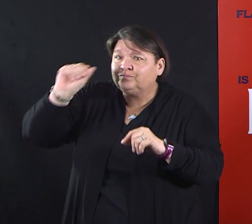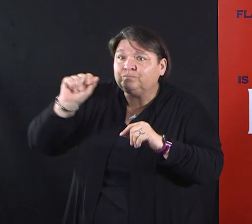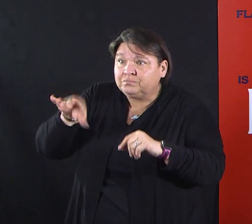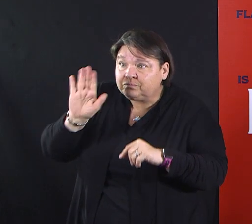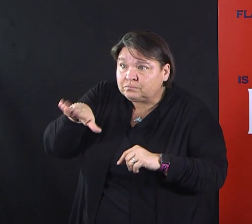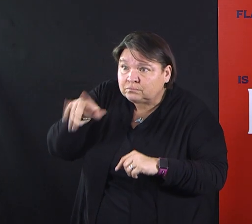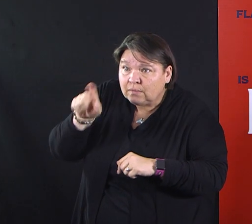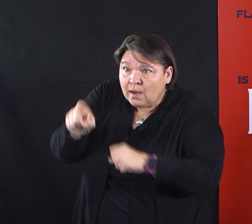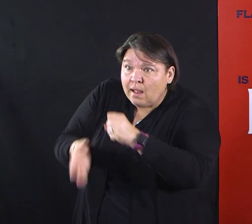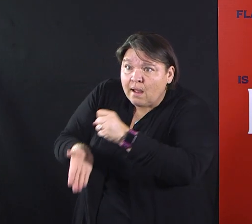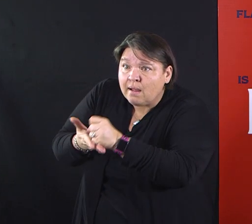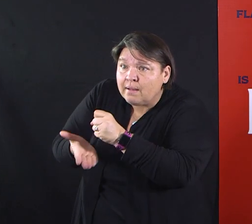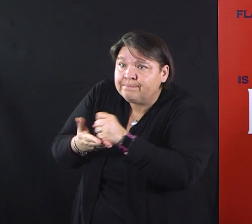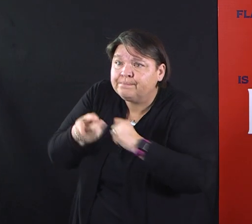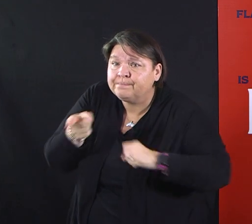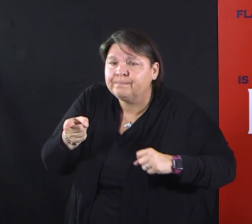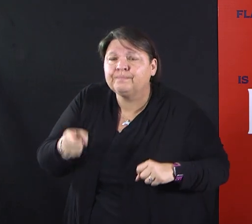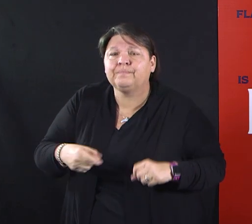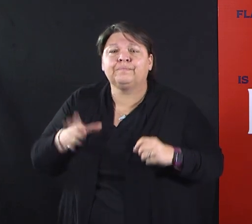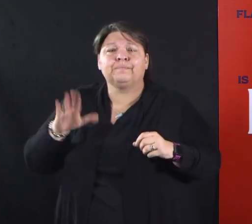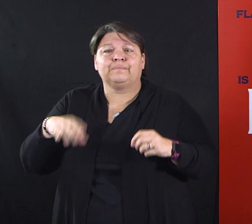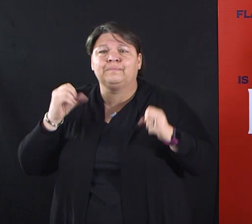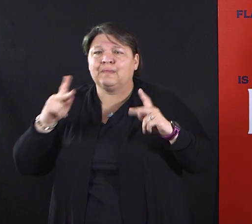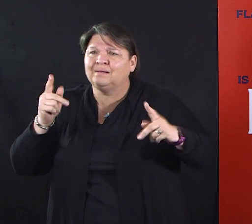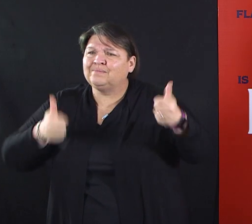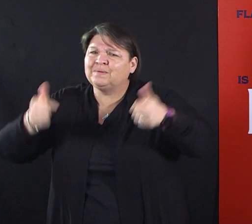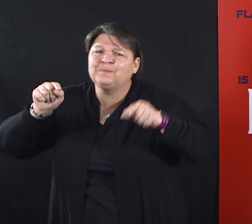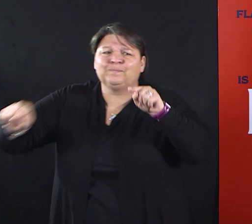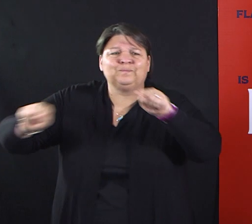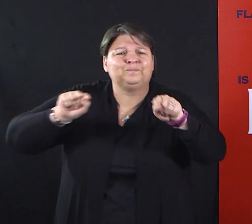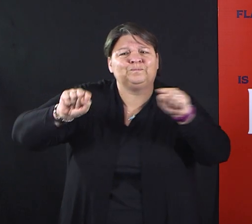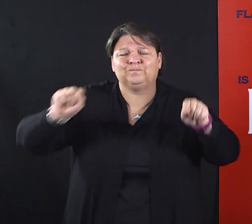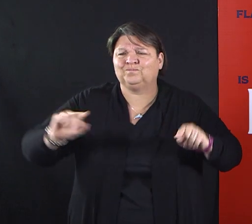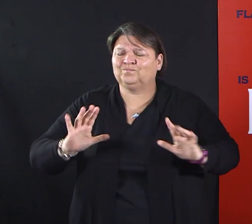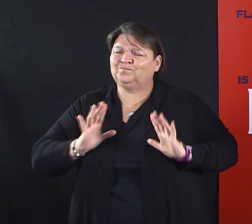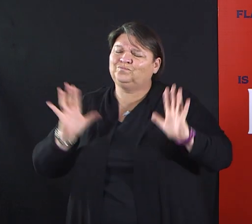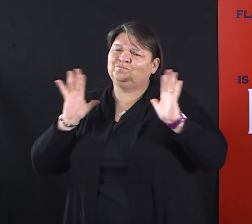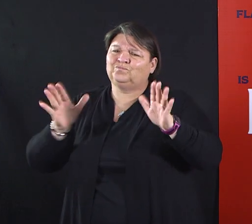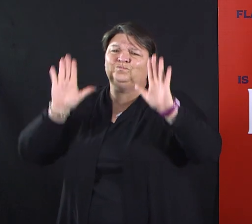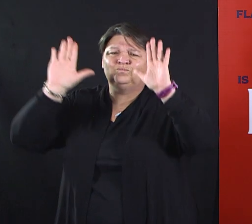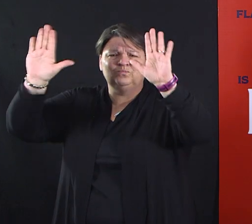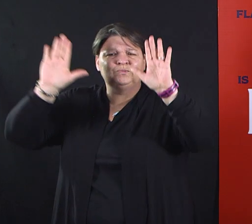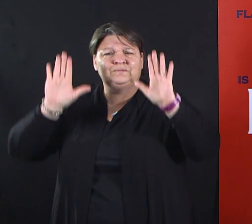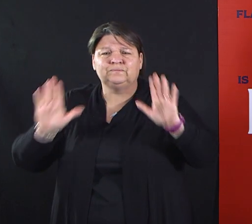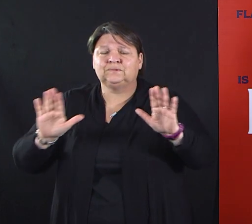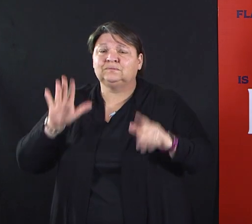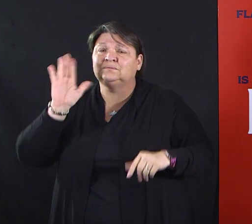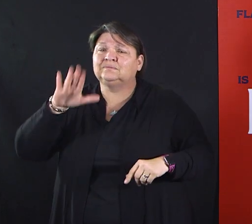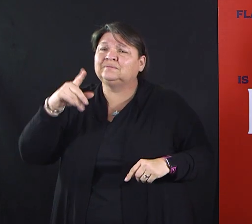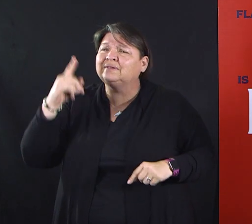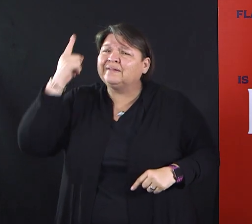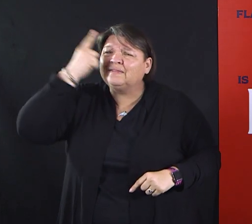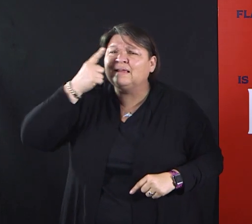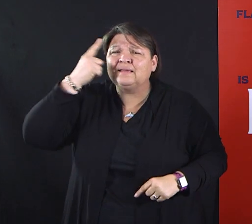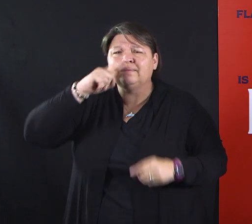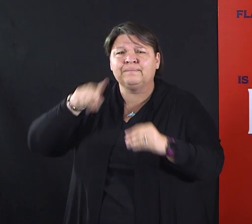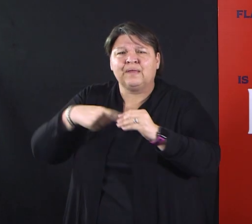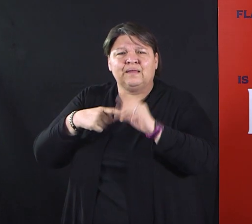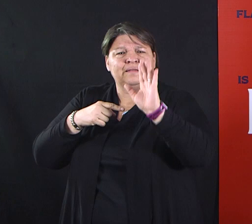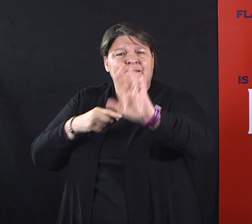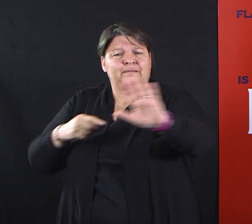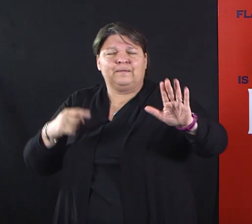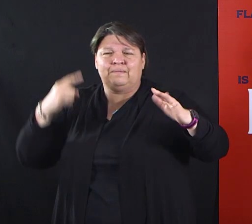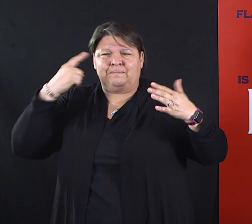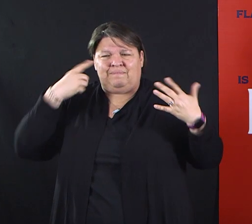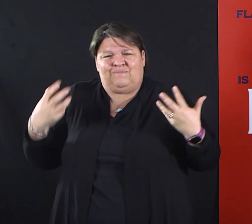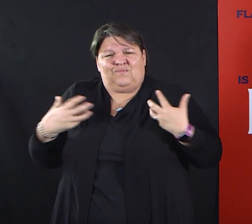the recovery, but not just the folks in their mental health and getting together, having as much as